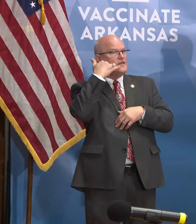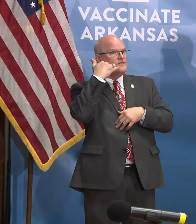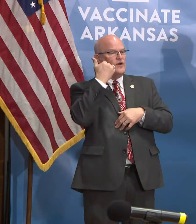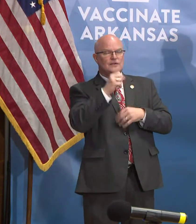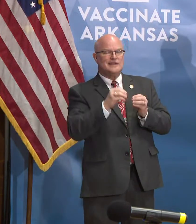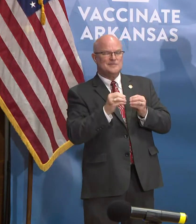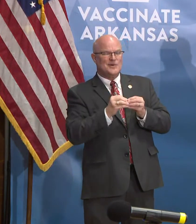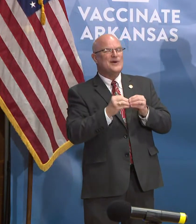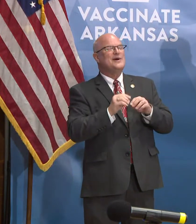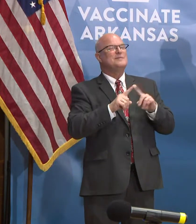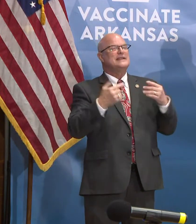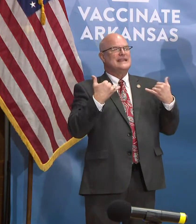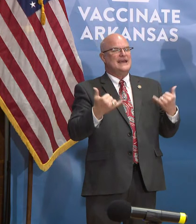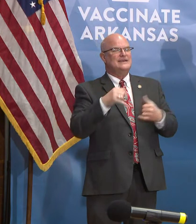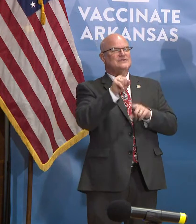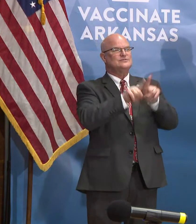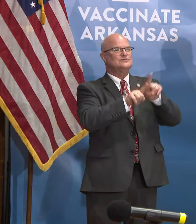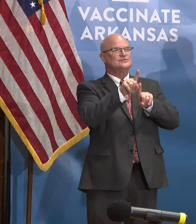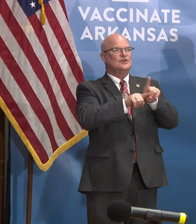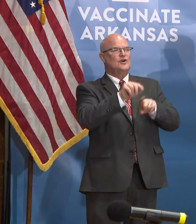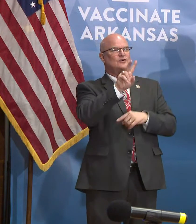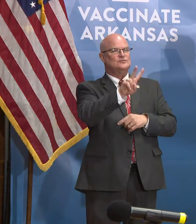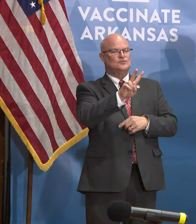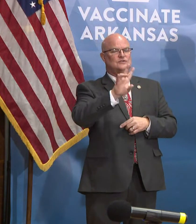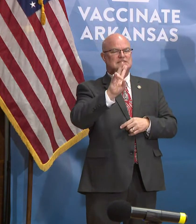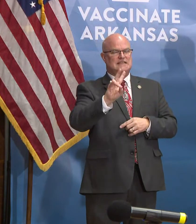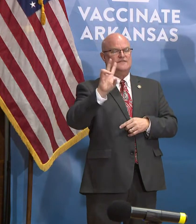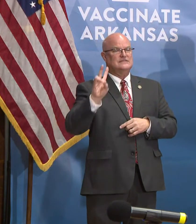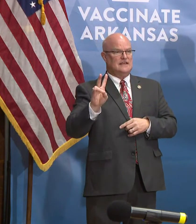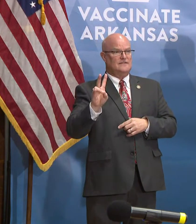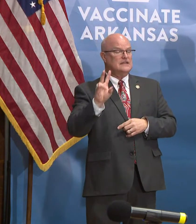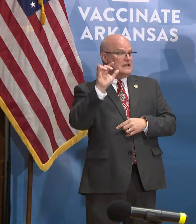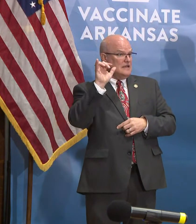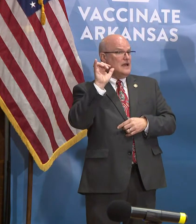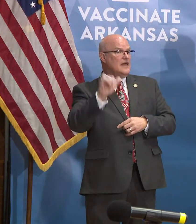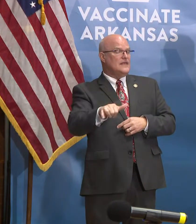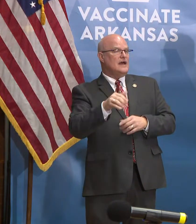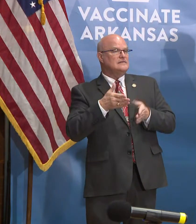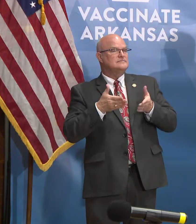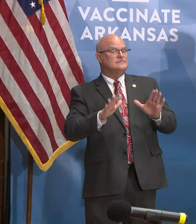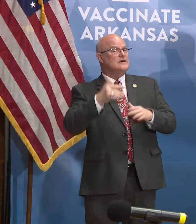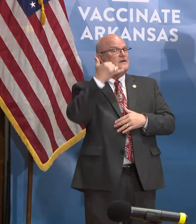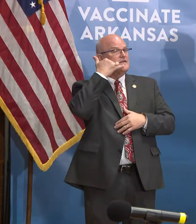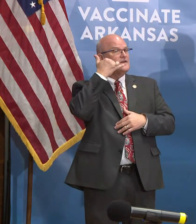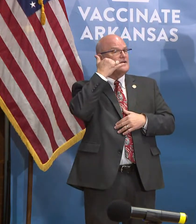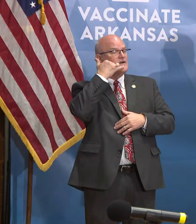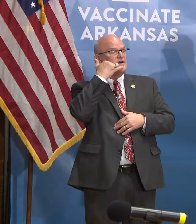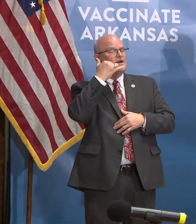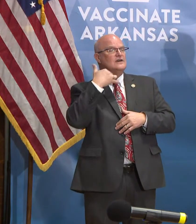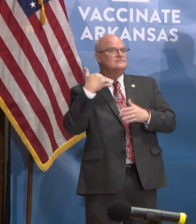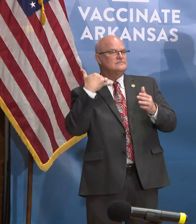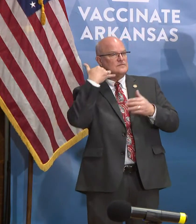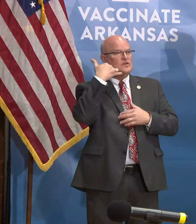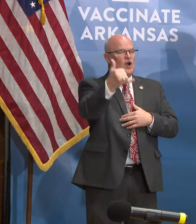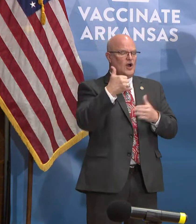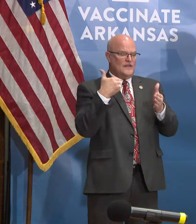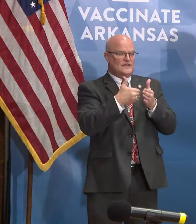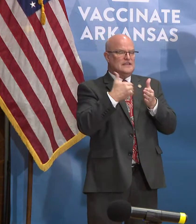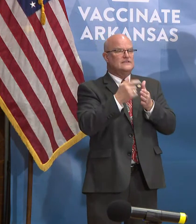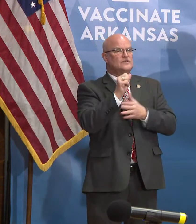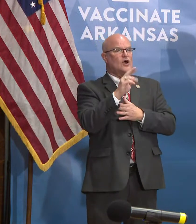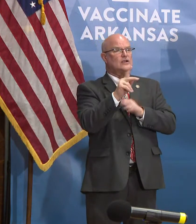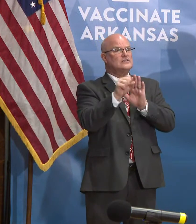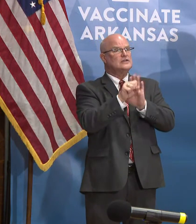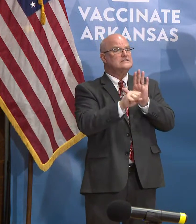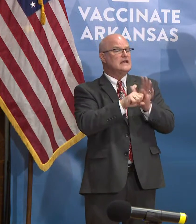put the 277 on there. But it'll allow, 277 will allow cell phone user carriers to contact the nearest Arkansas